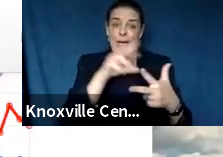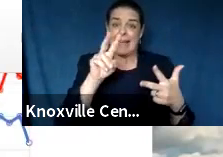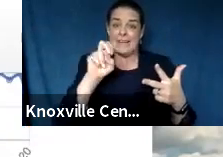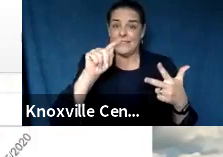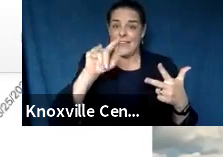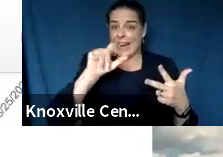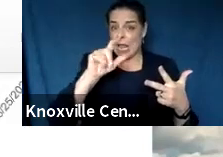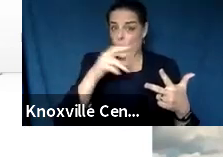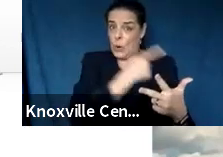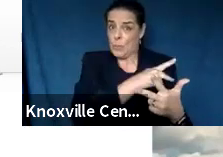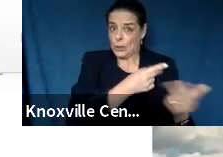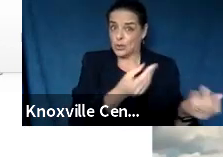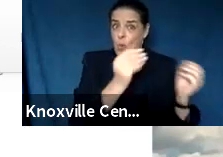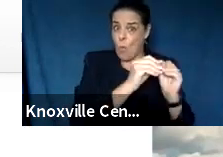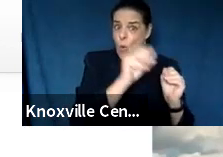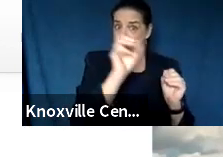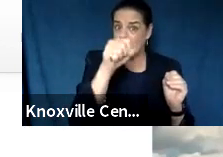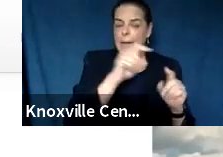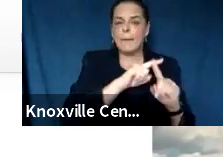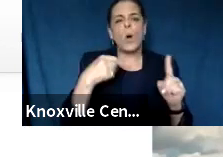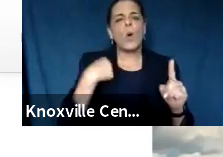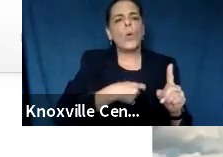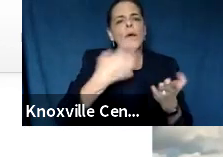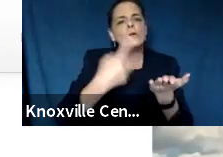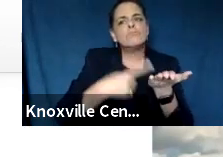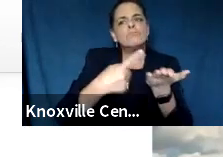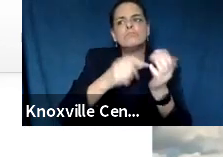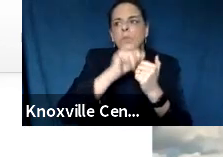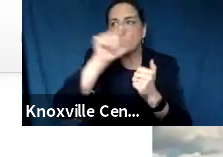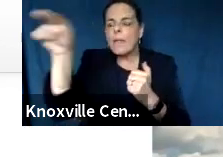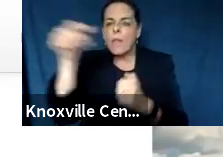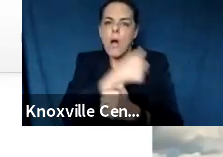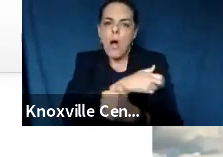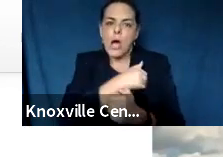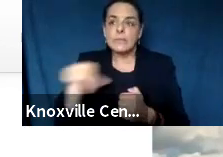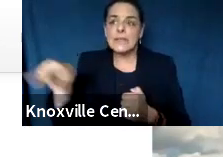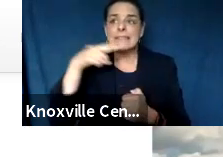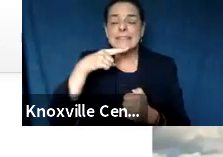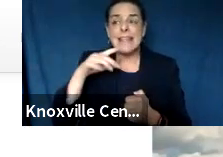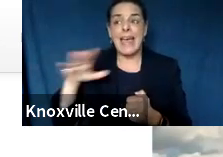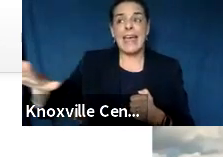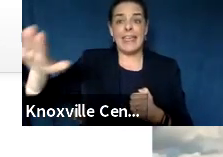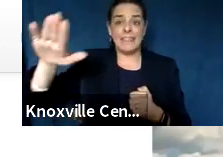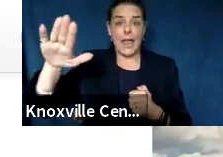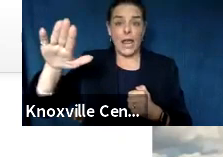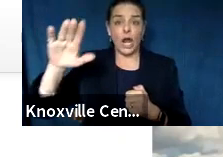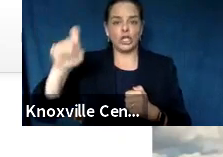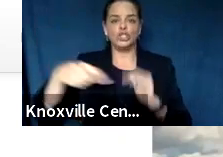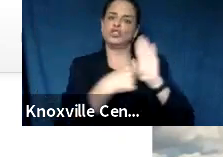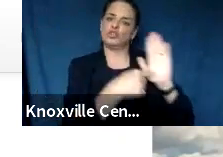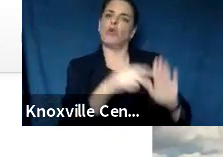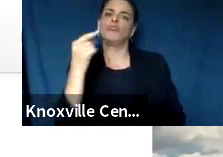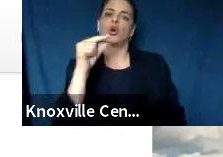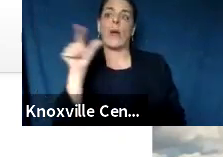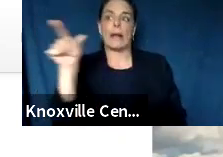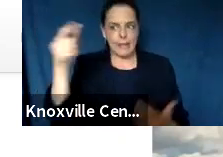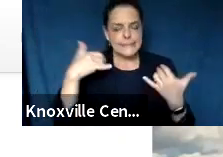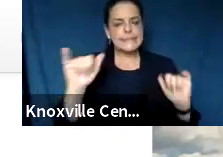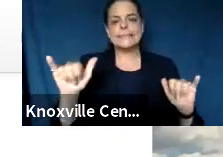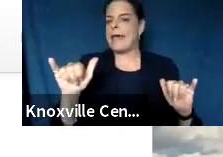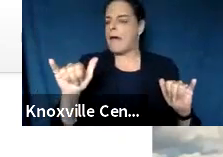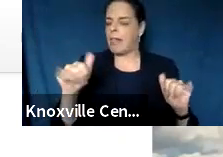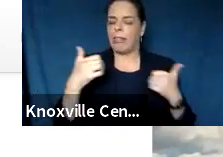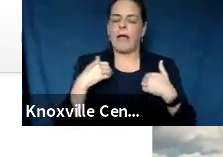hospital partners and they stated their benchmark should be represented as green because they are still well within